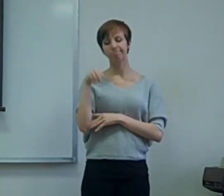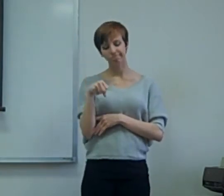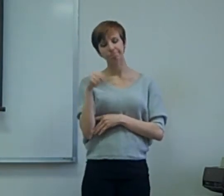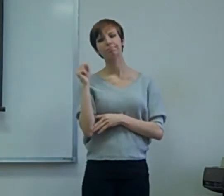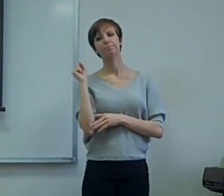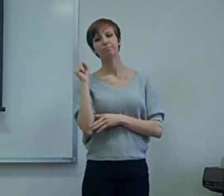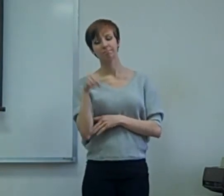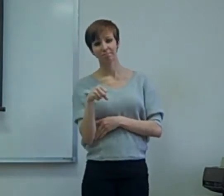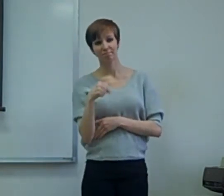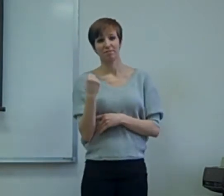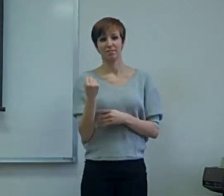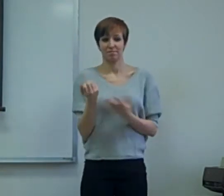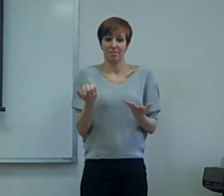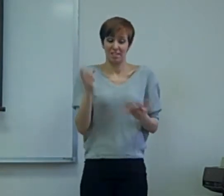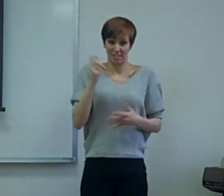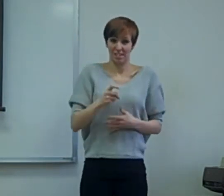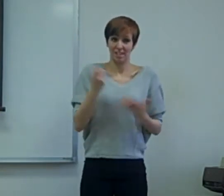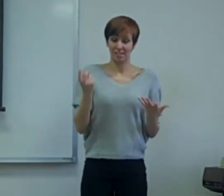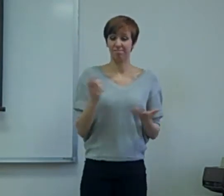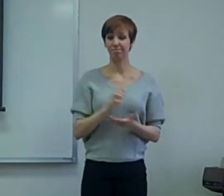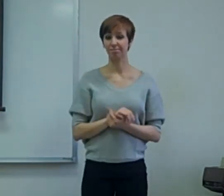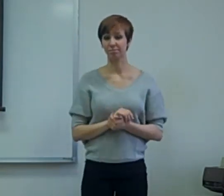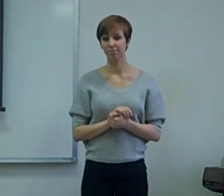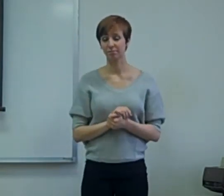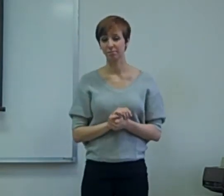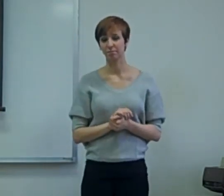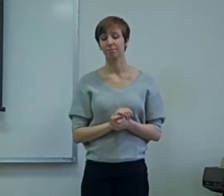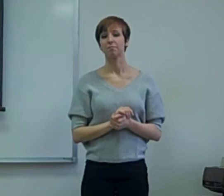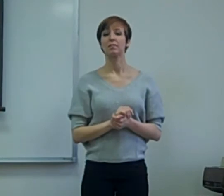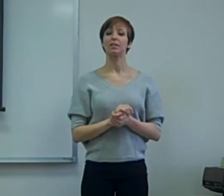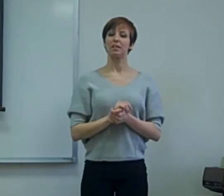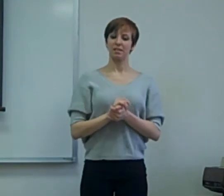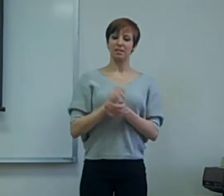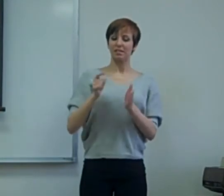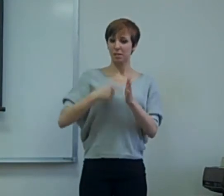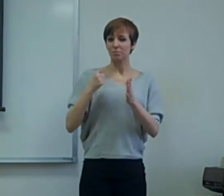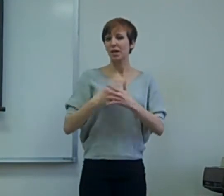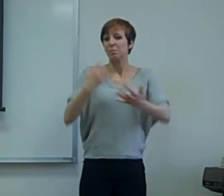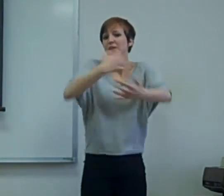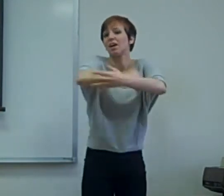talk. Appropriate touch can be very comforting. Don't be afraid of tears.